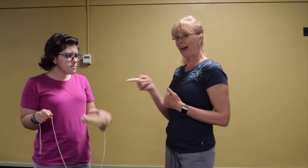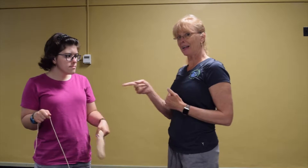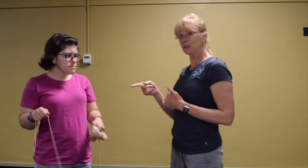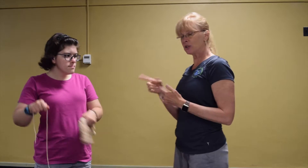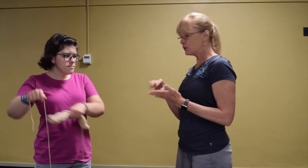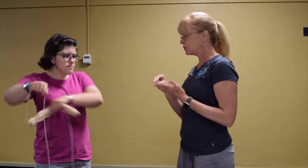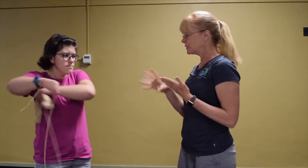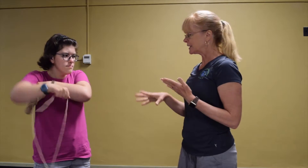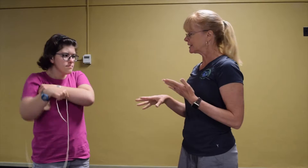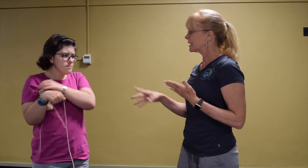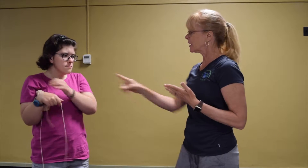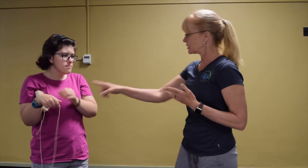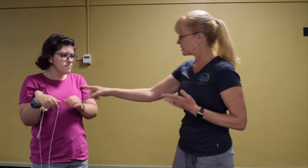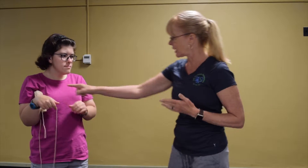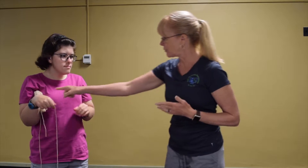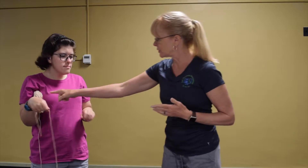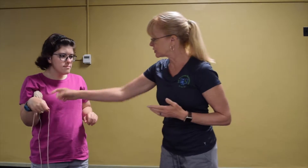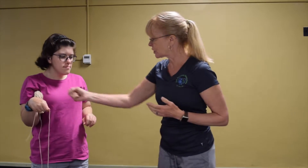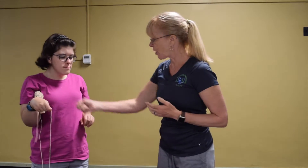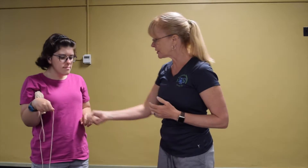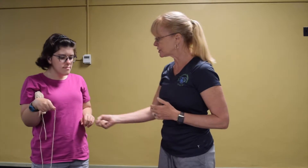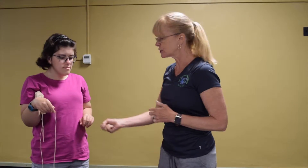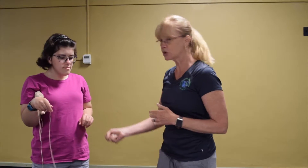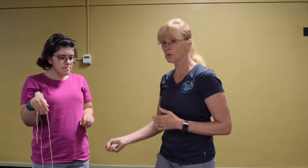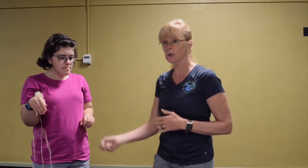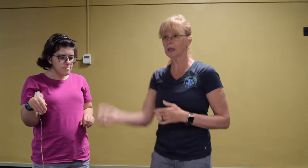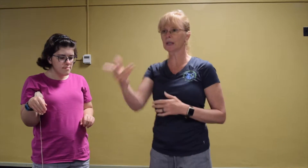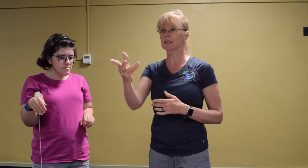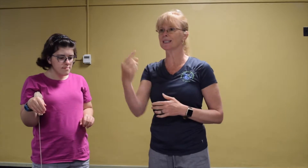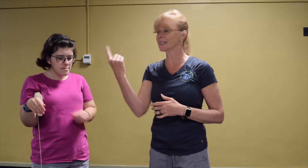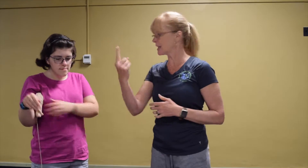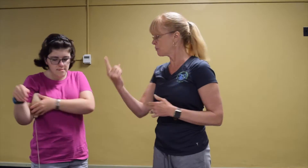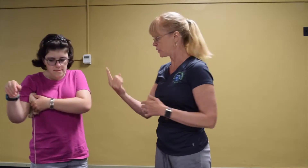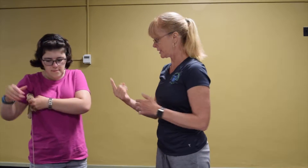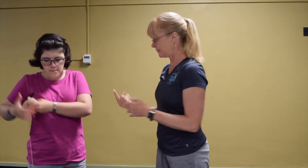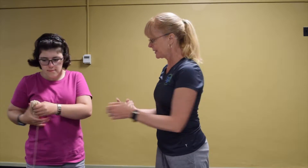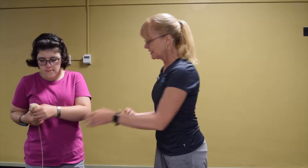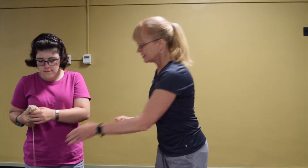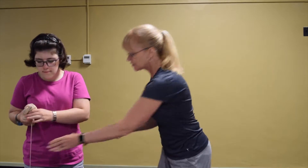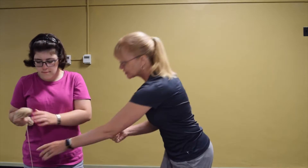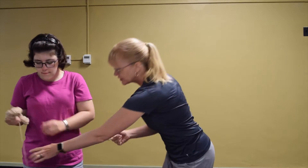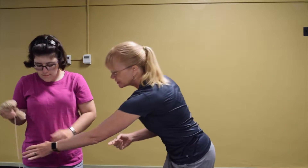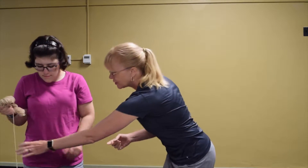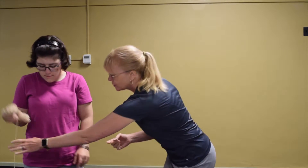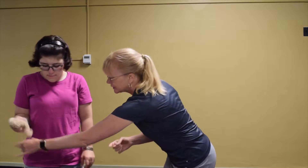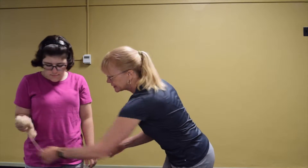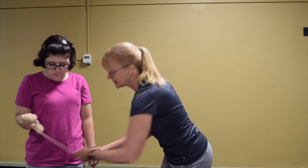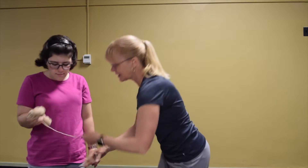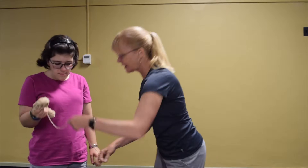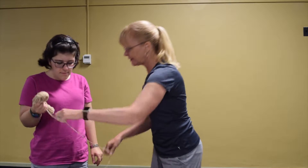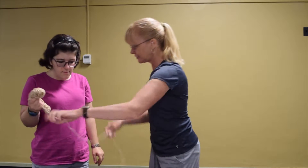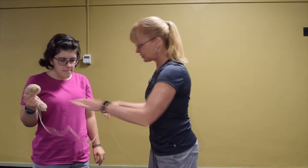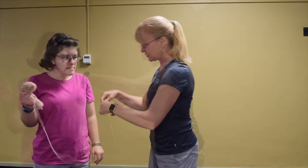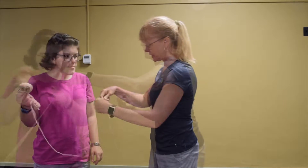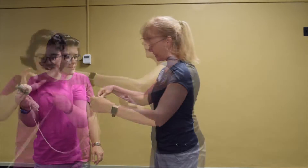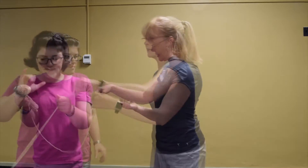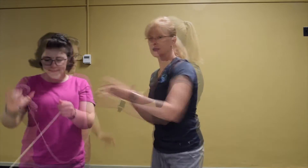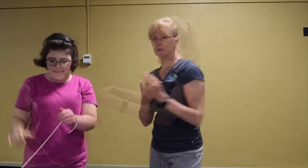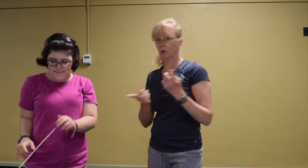that student, they will toss the string to someone. So she's going to hold this side of the string because we